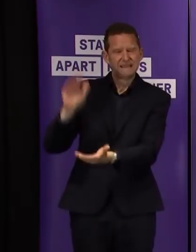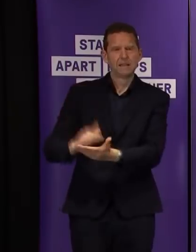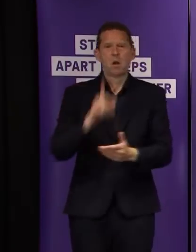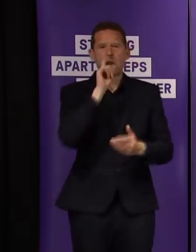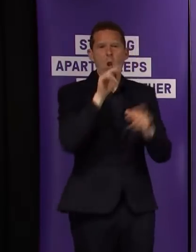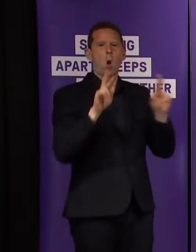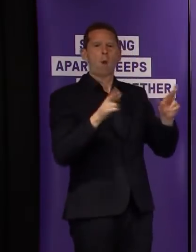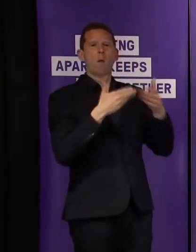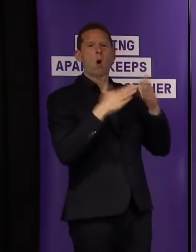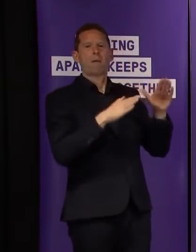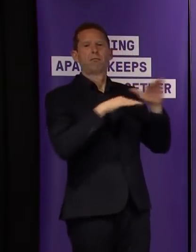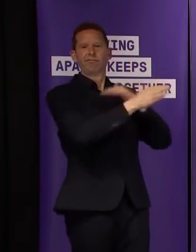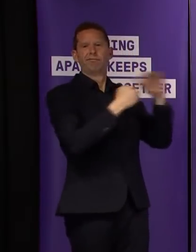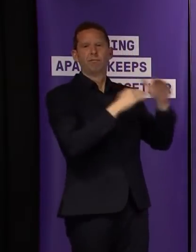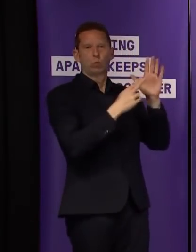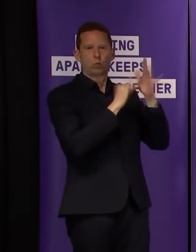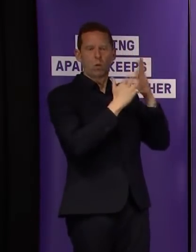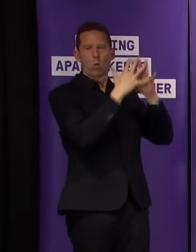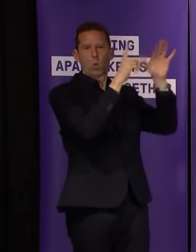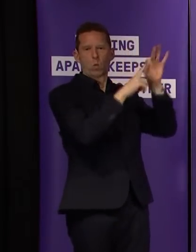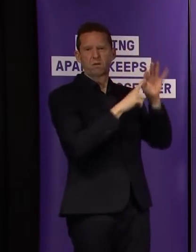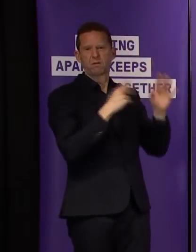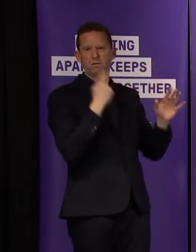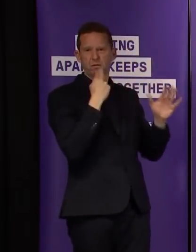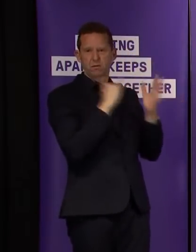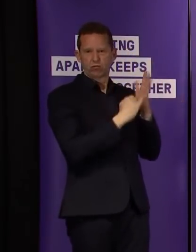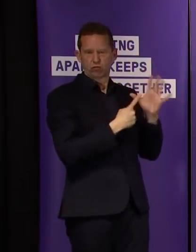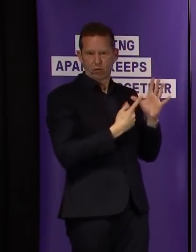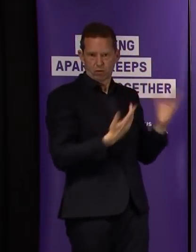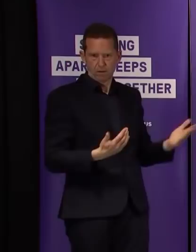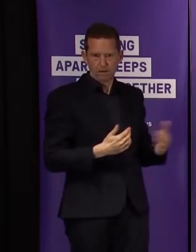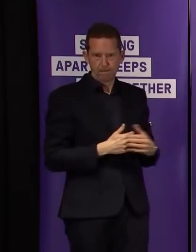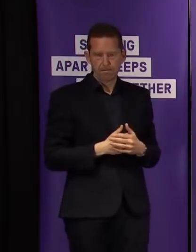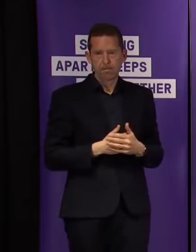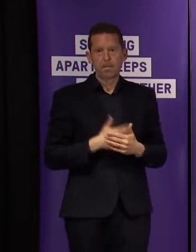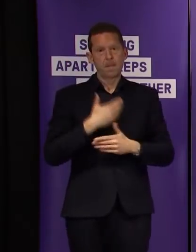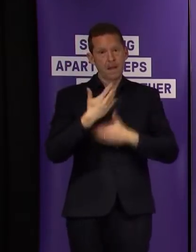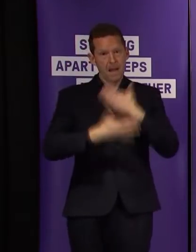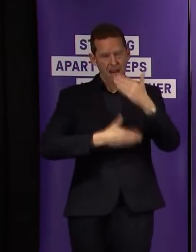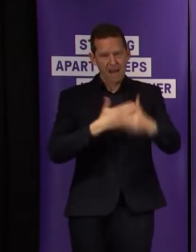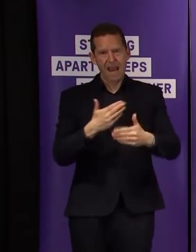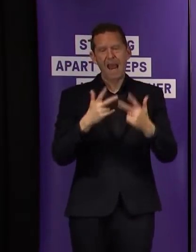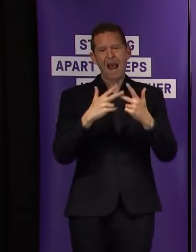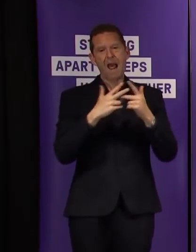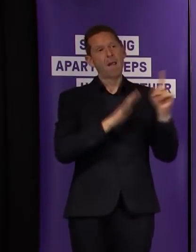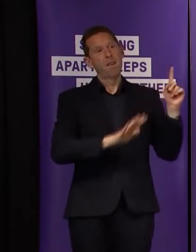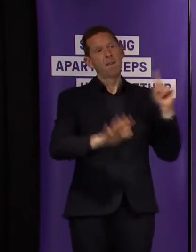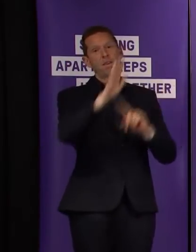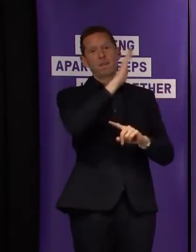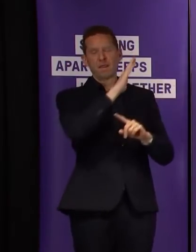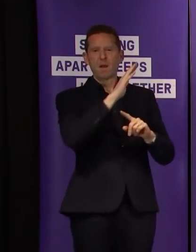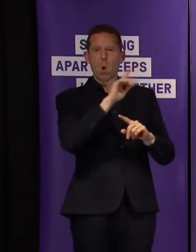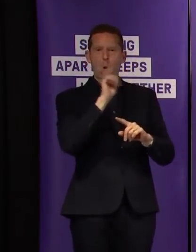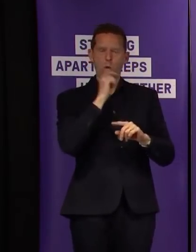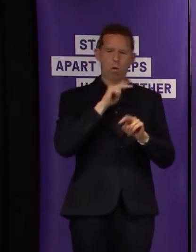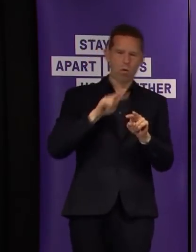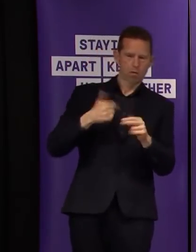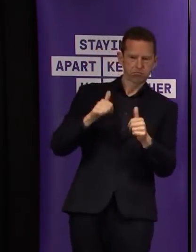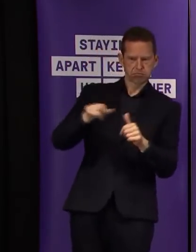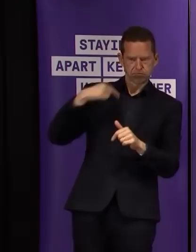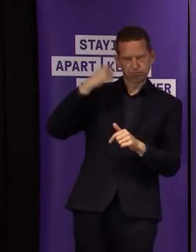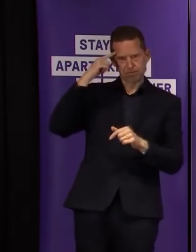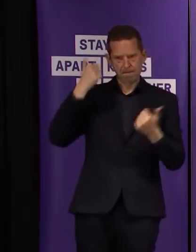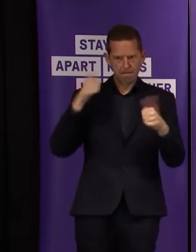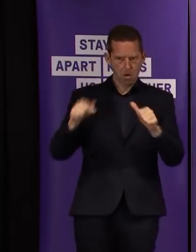I'd be confident that as we deliver each of these stages, other states will look and be in no doubt that we've brought a sense of control